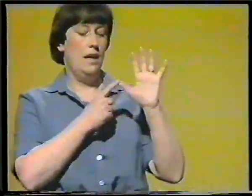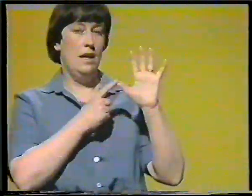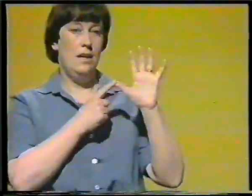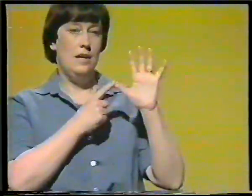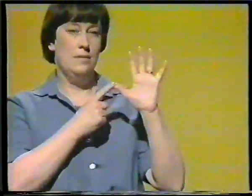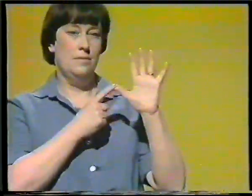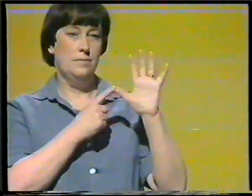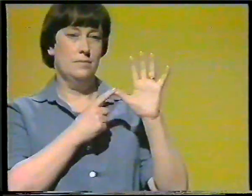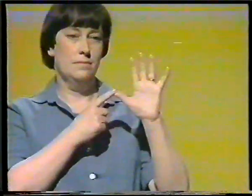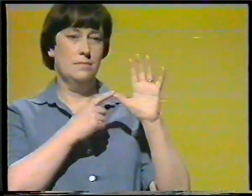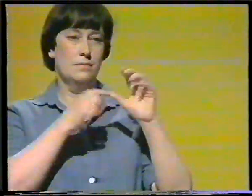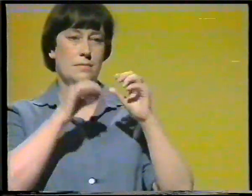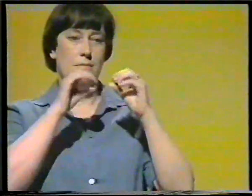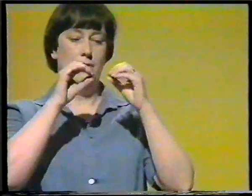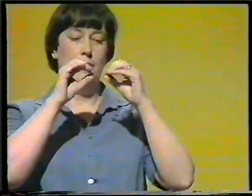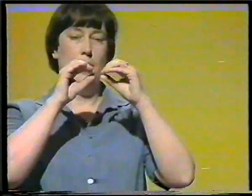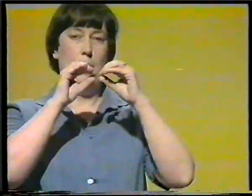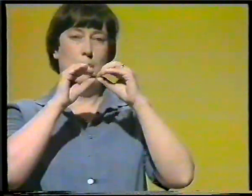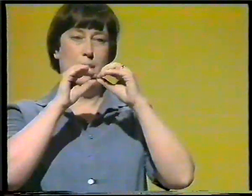A, B,